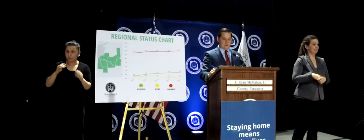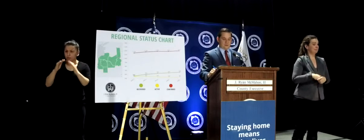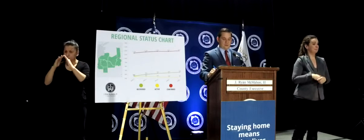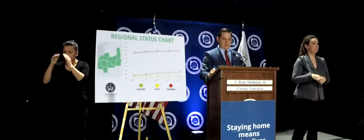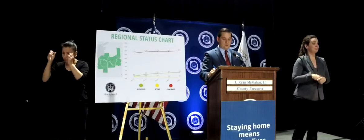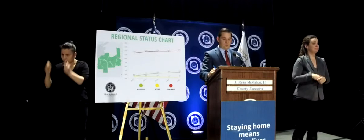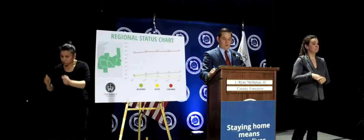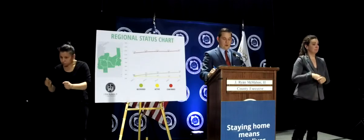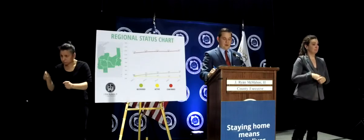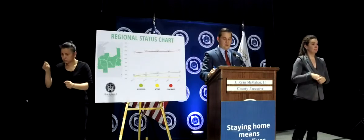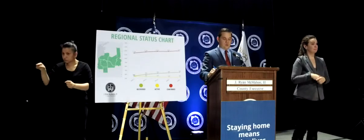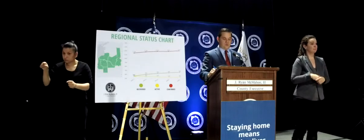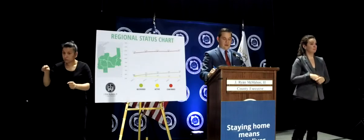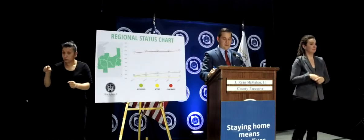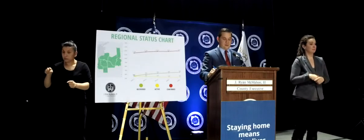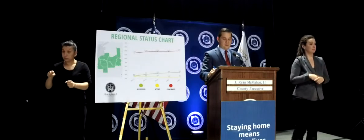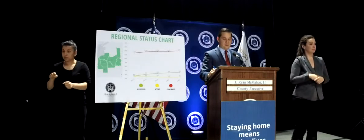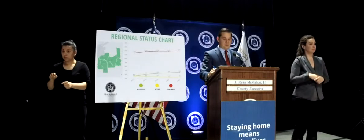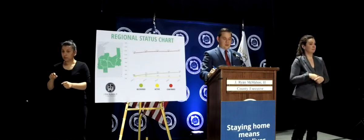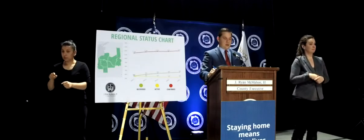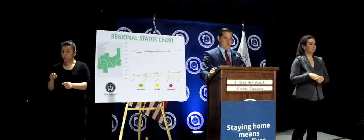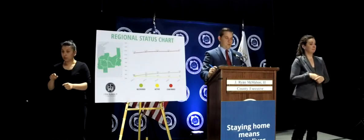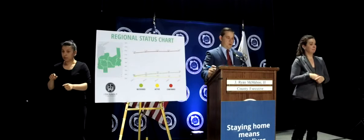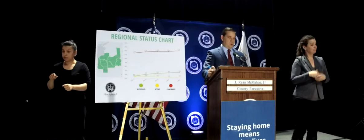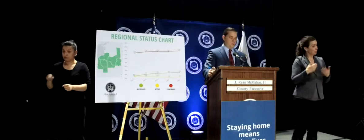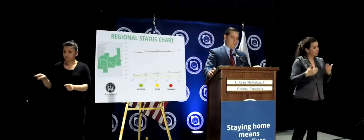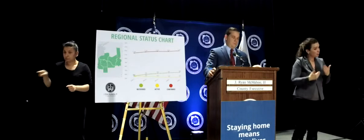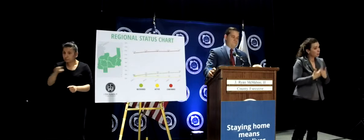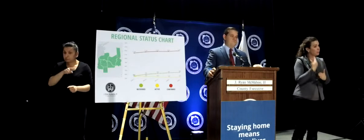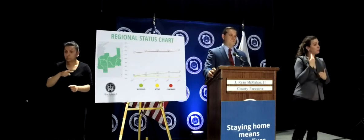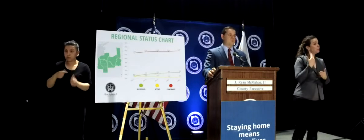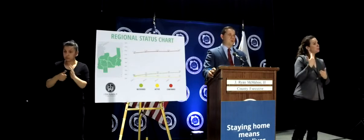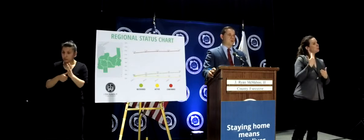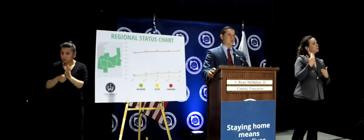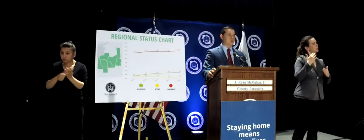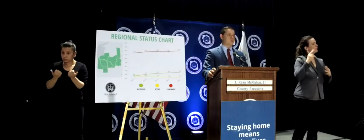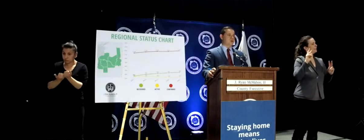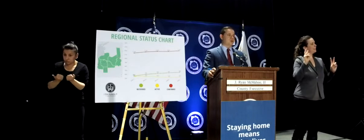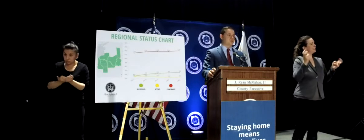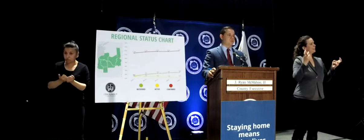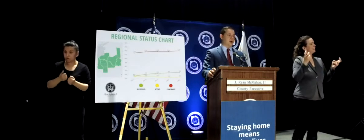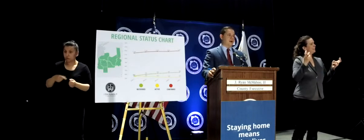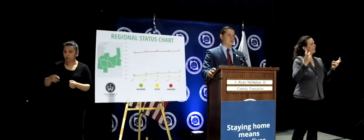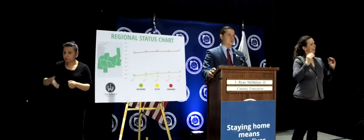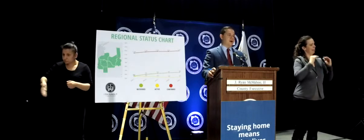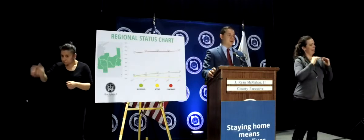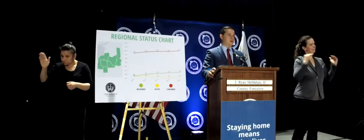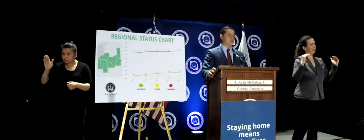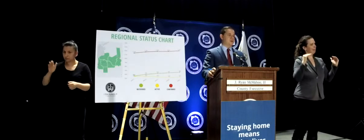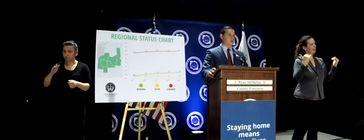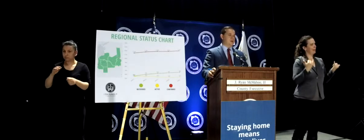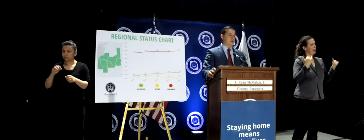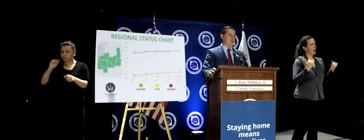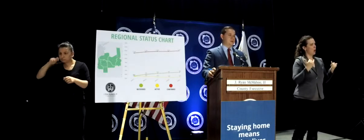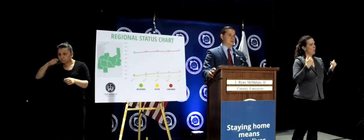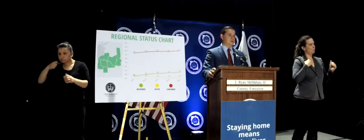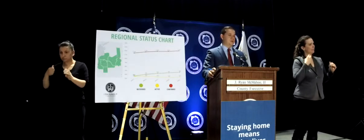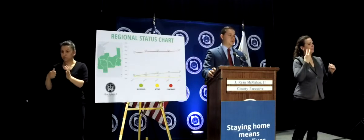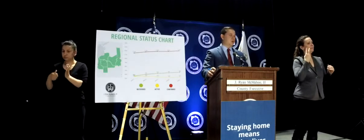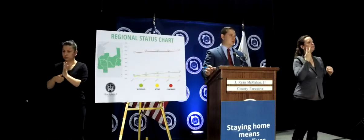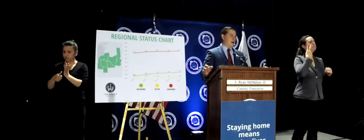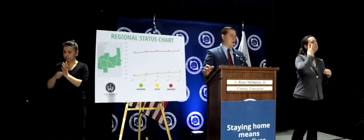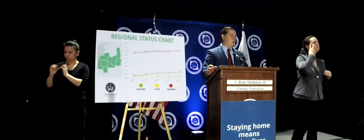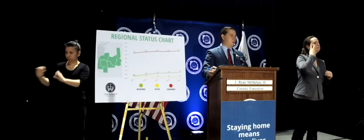overall, we're at a new phase where the community spread of this virus